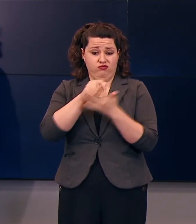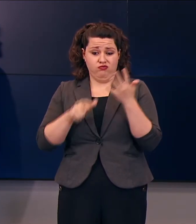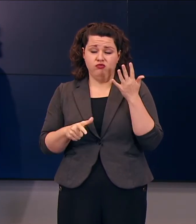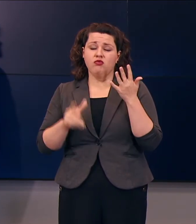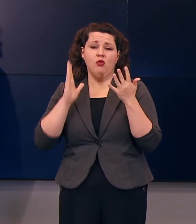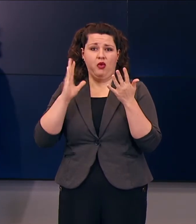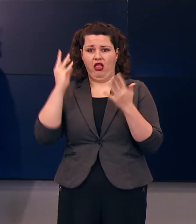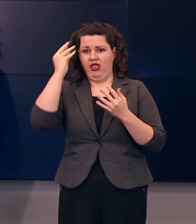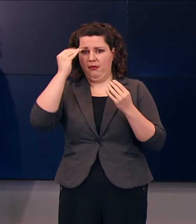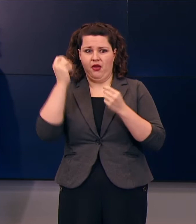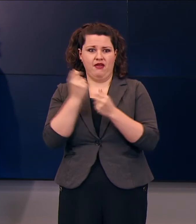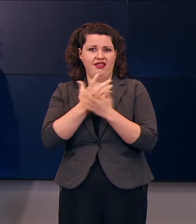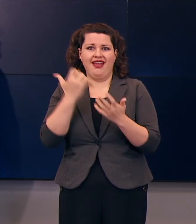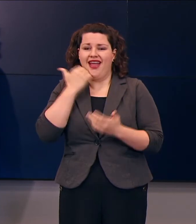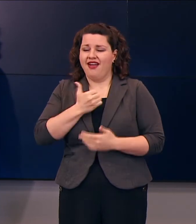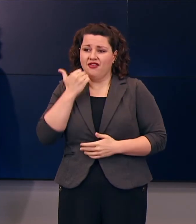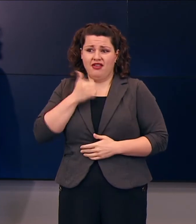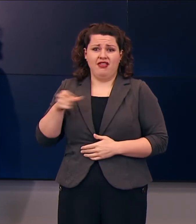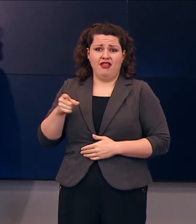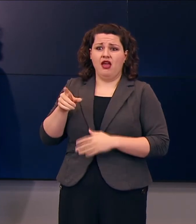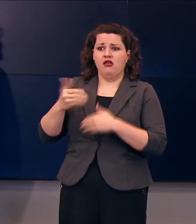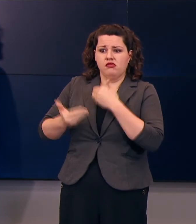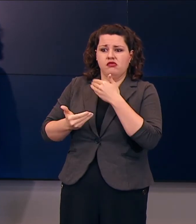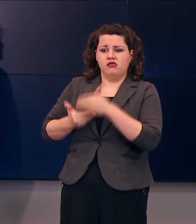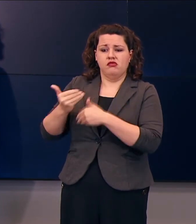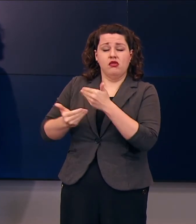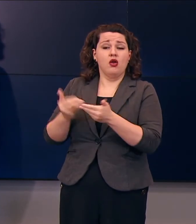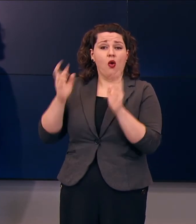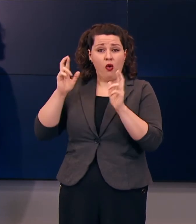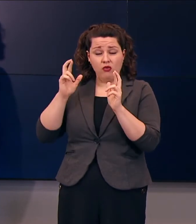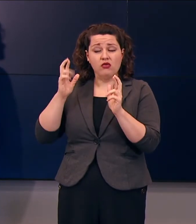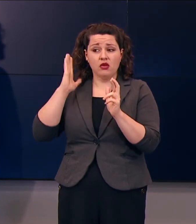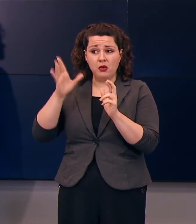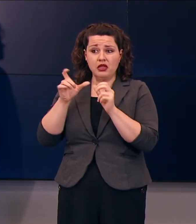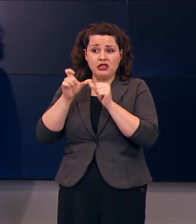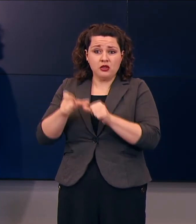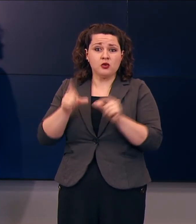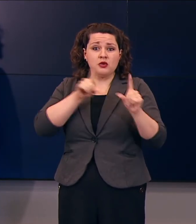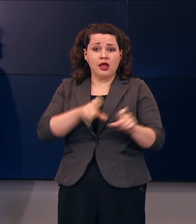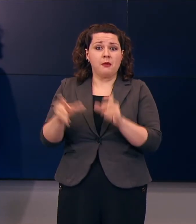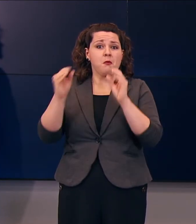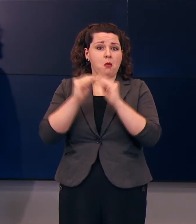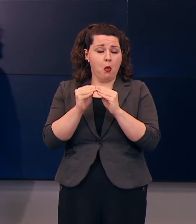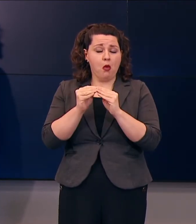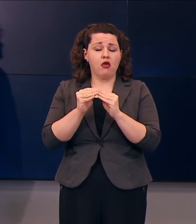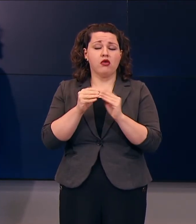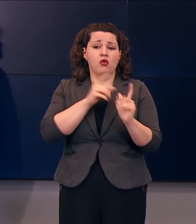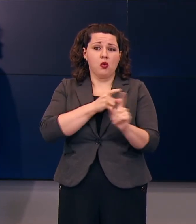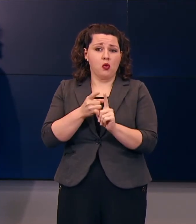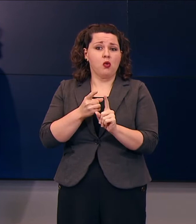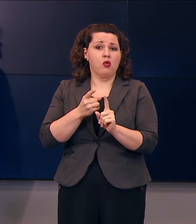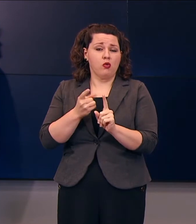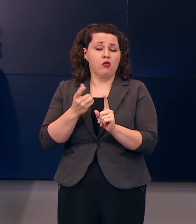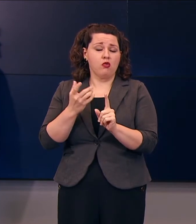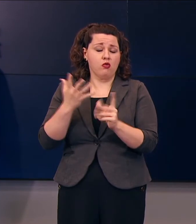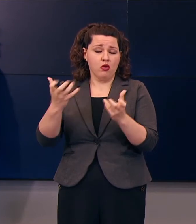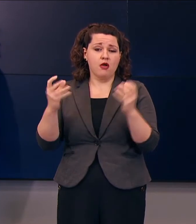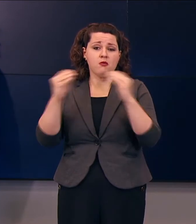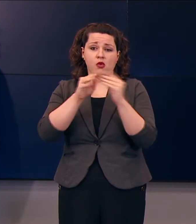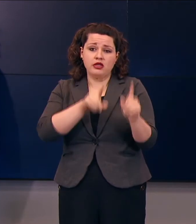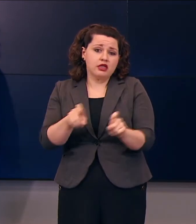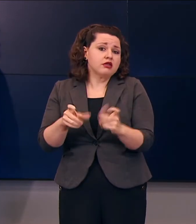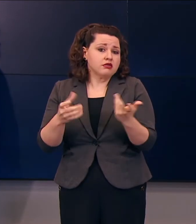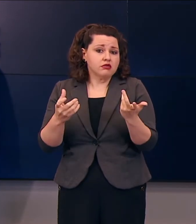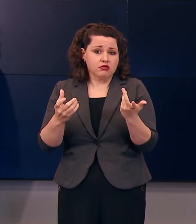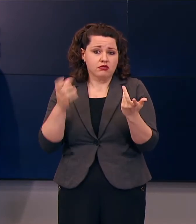considering, and every day they're making progress. You know, hopefully we continue to do more testing. Our goal is is to continue to do even more